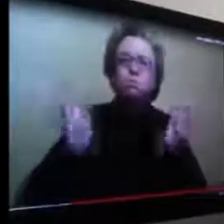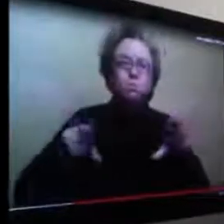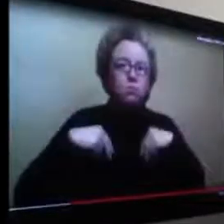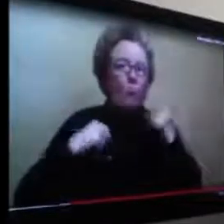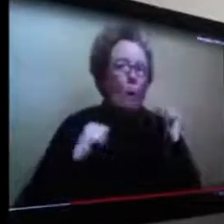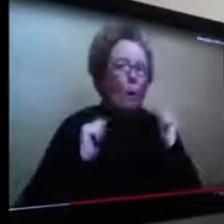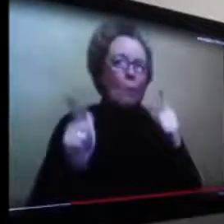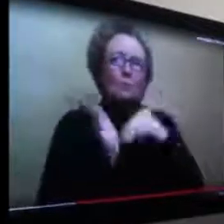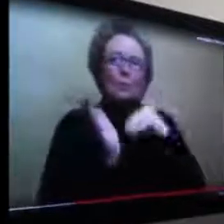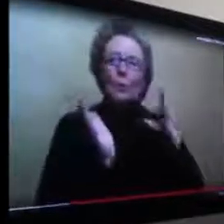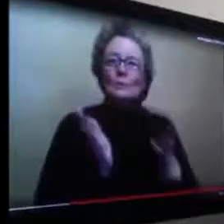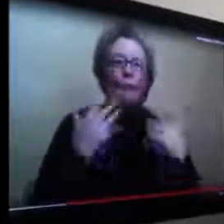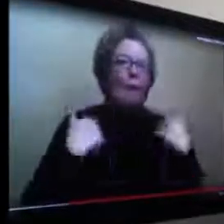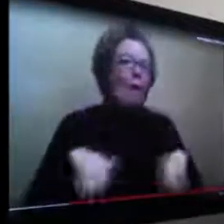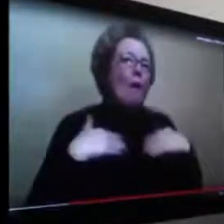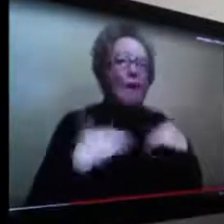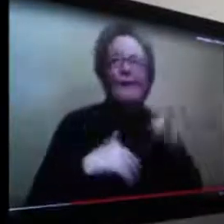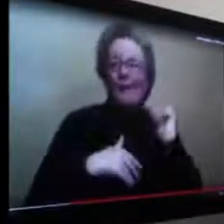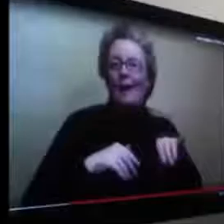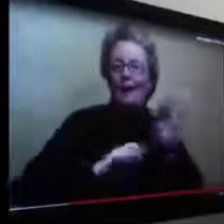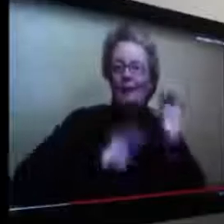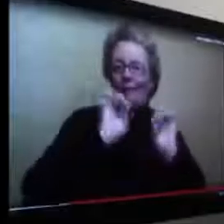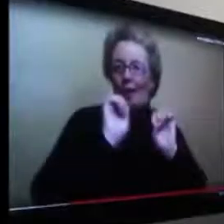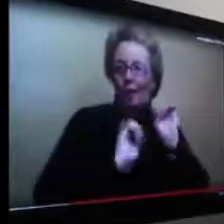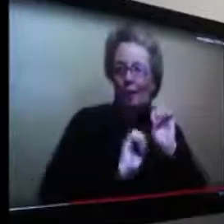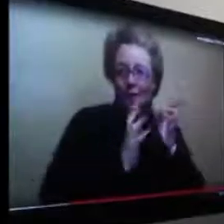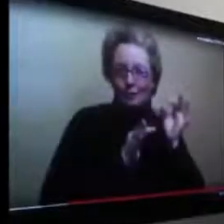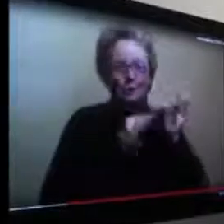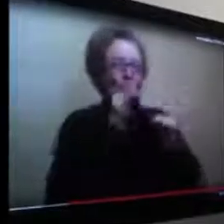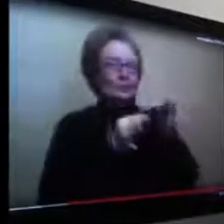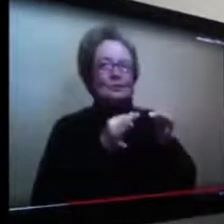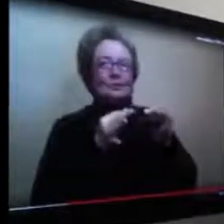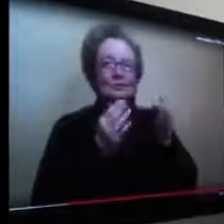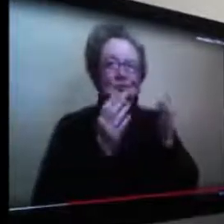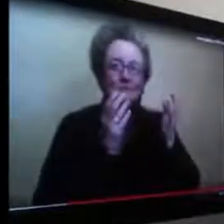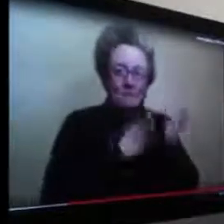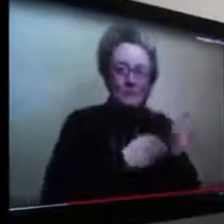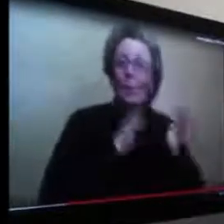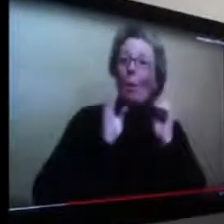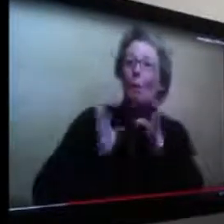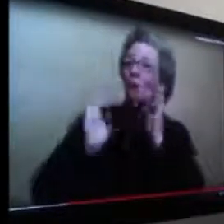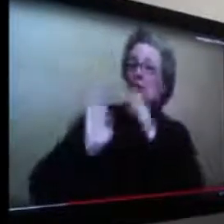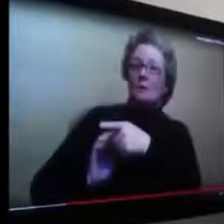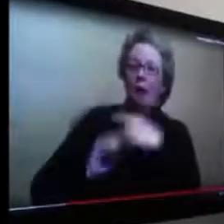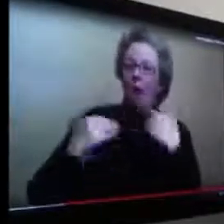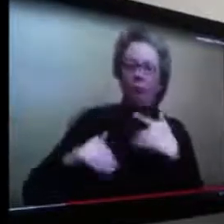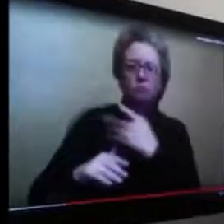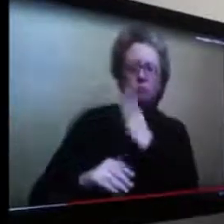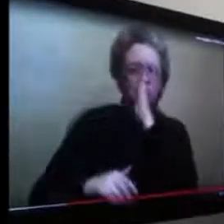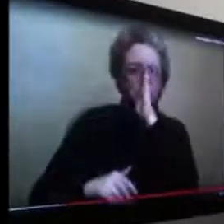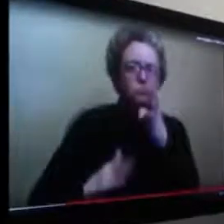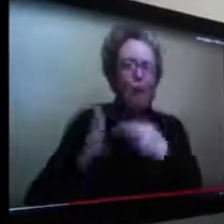is their mind is open by the concept that they shouldn't be using the phone in the presence of deaf